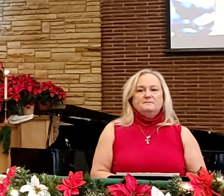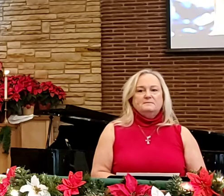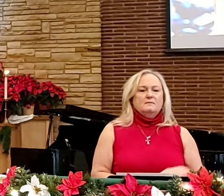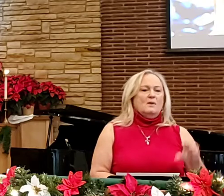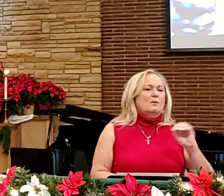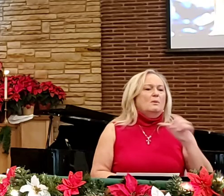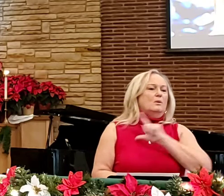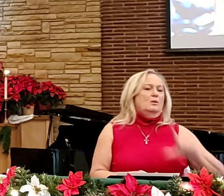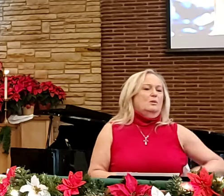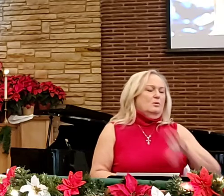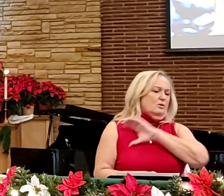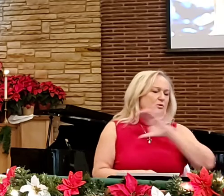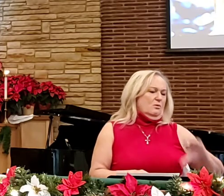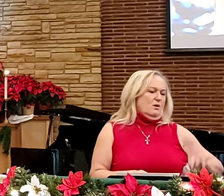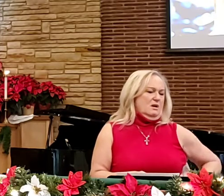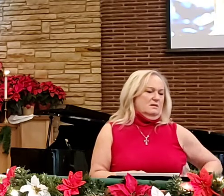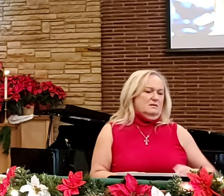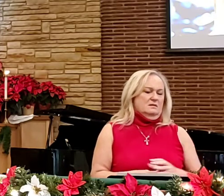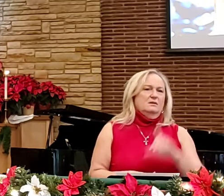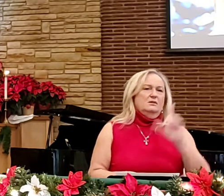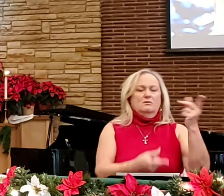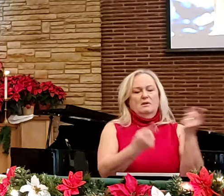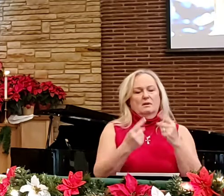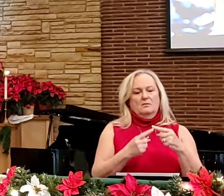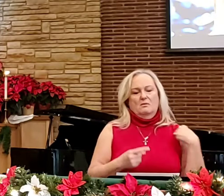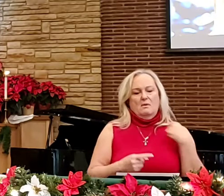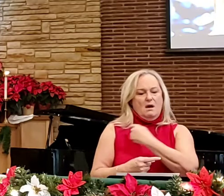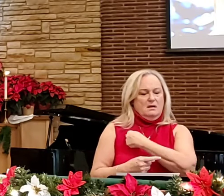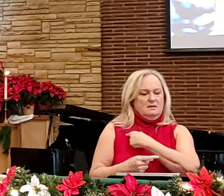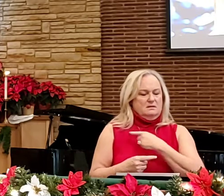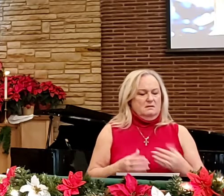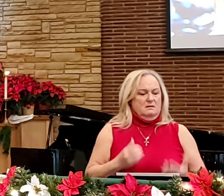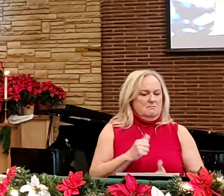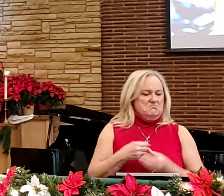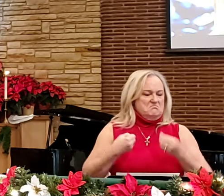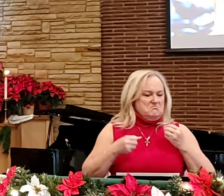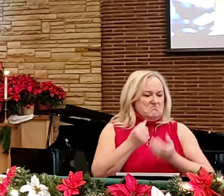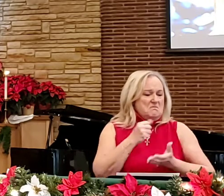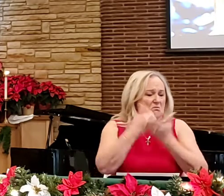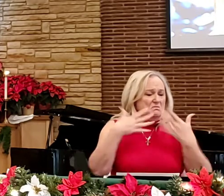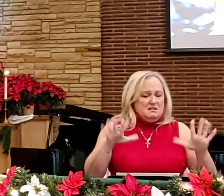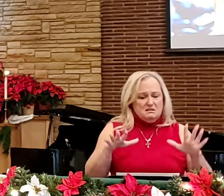O Lord Christ, you came to us helpless,